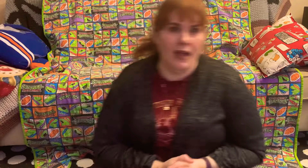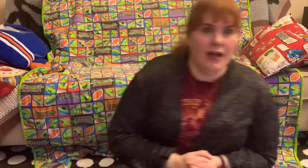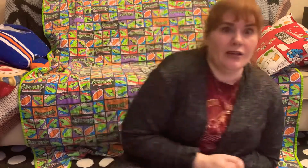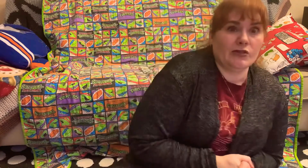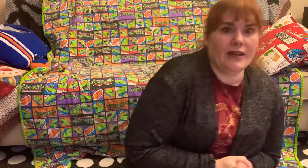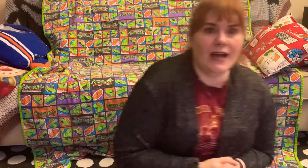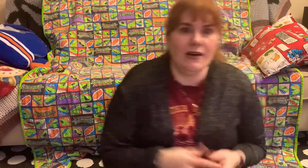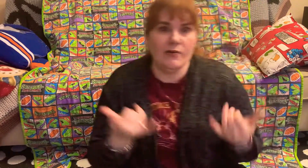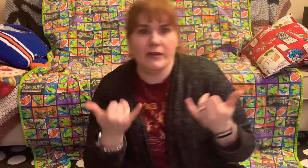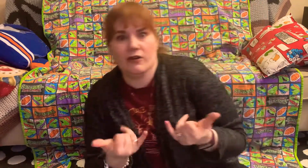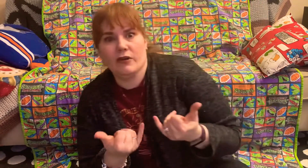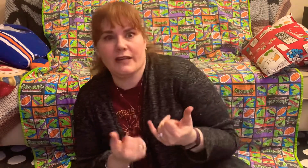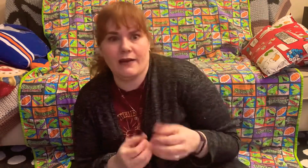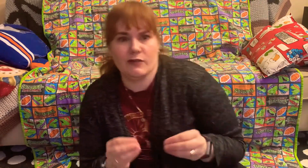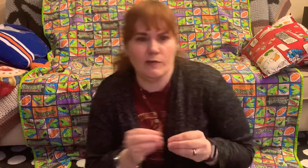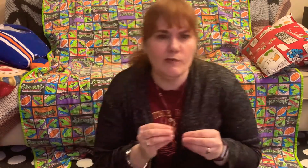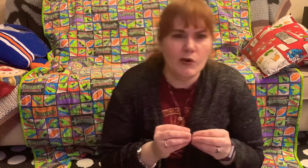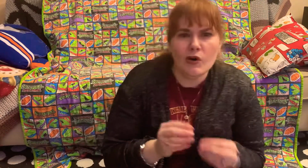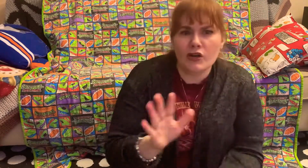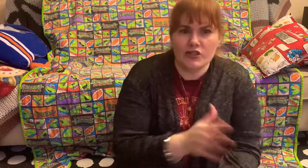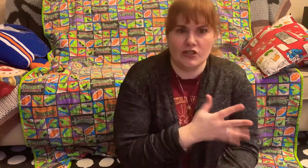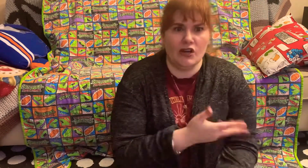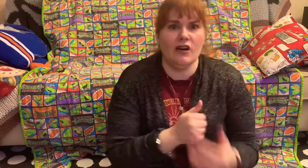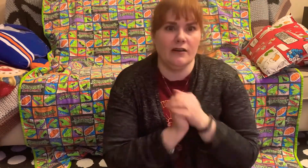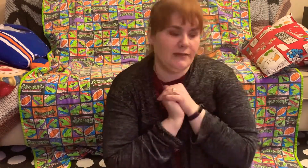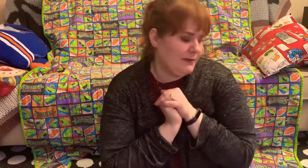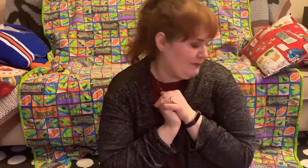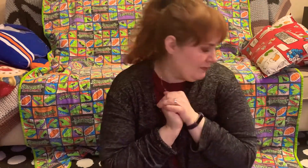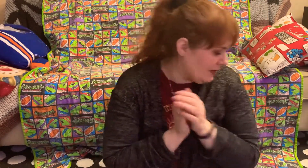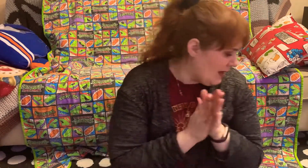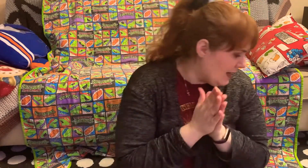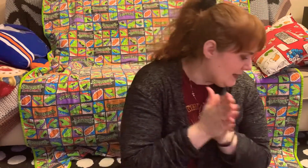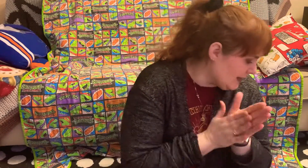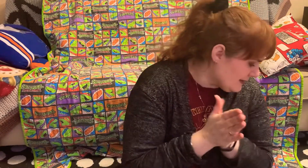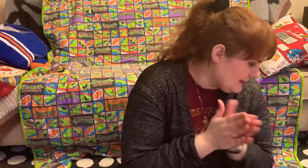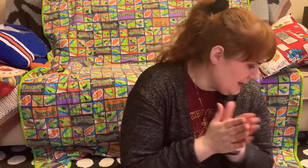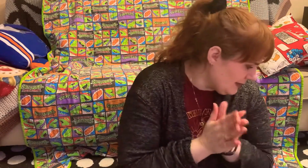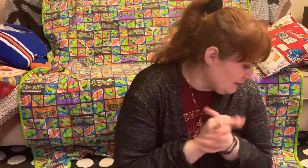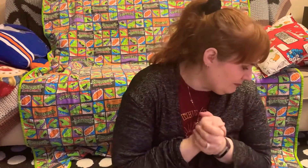So now we are going to have some more songs. Let's see.